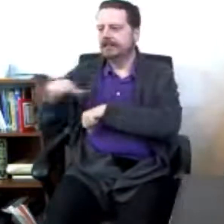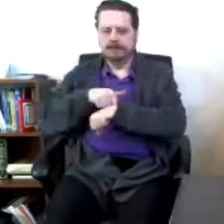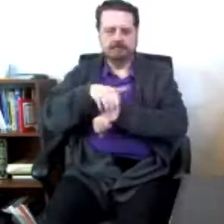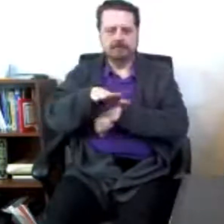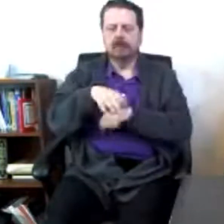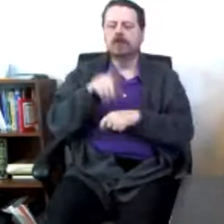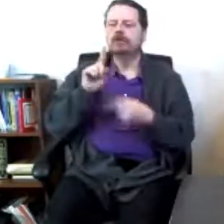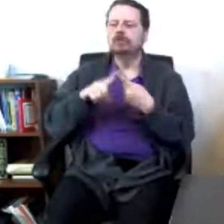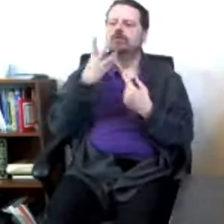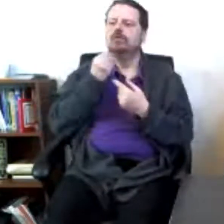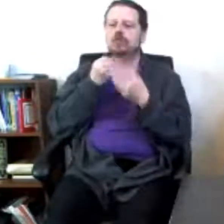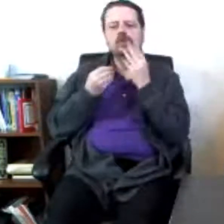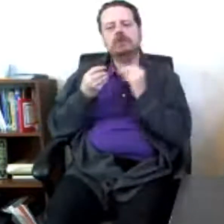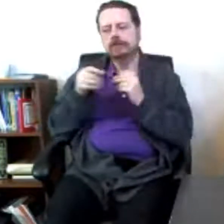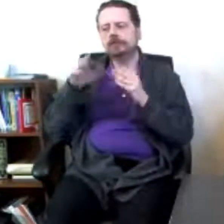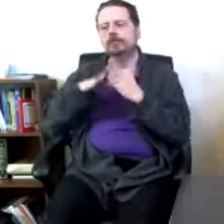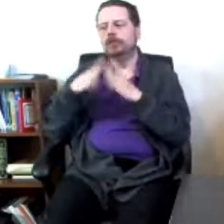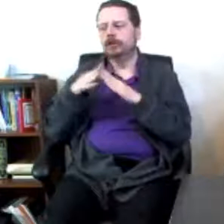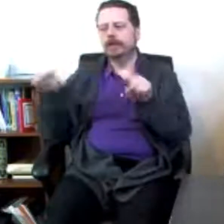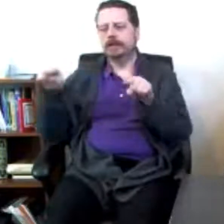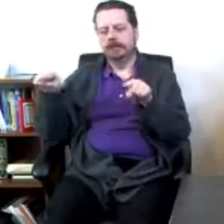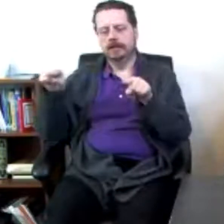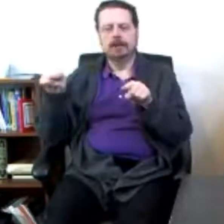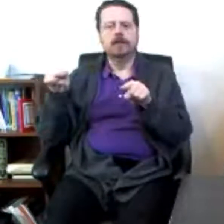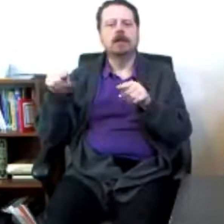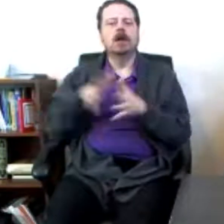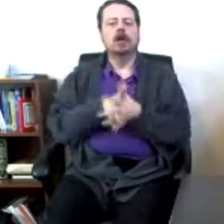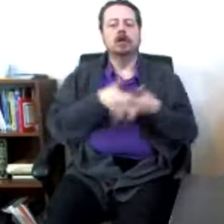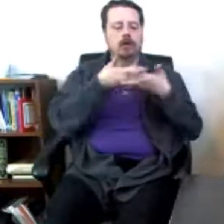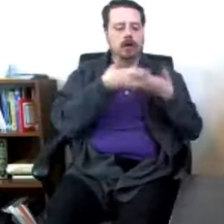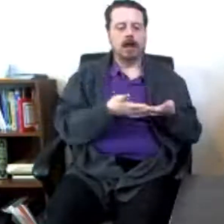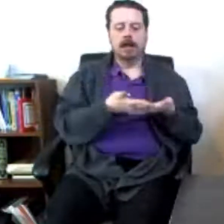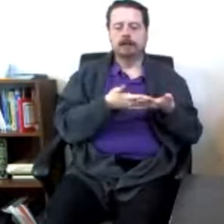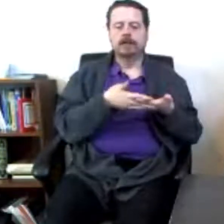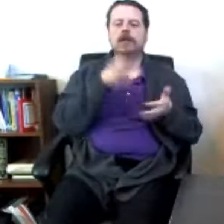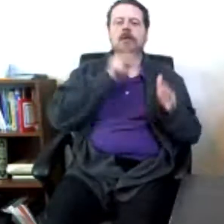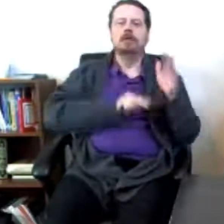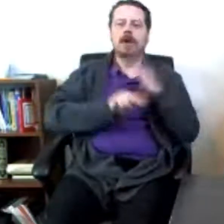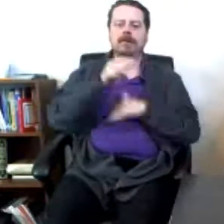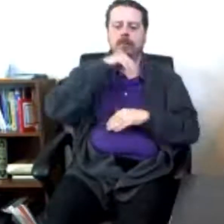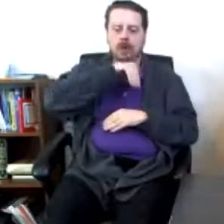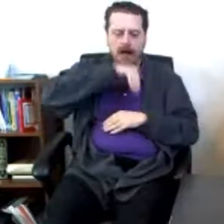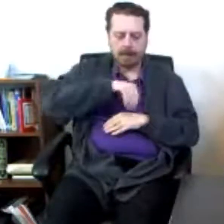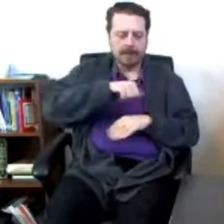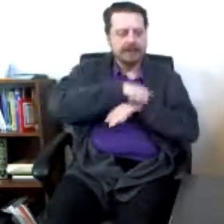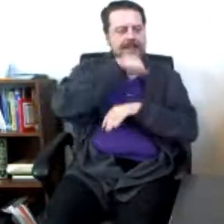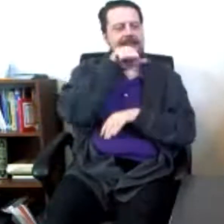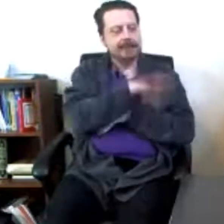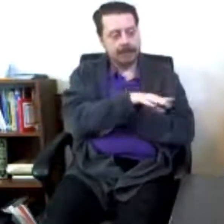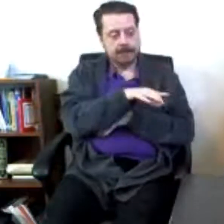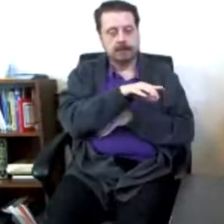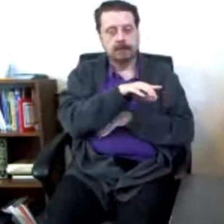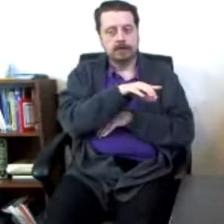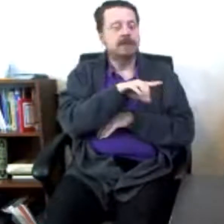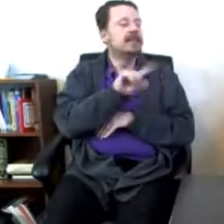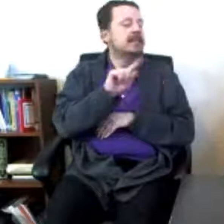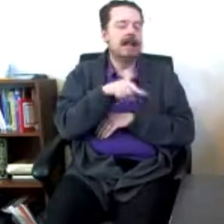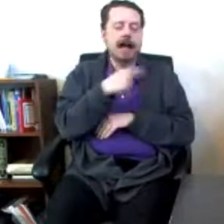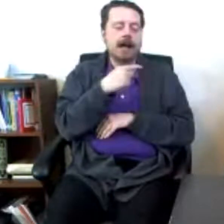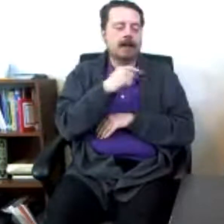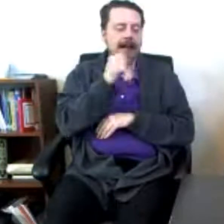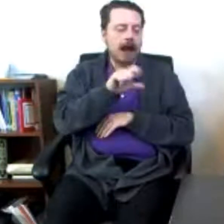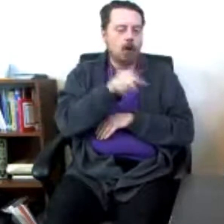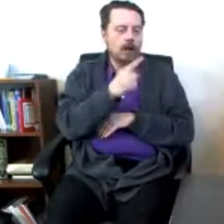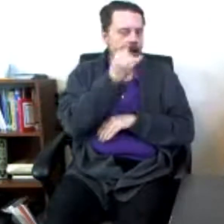community, the children of Israel. The Quran tells us that Muhammad was sent not only to